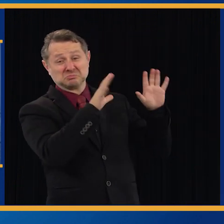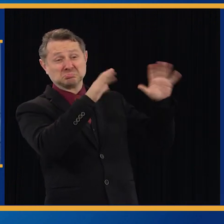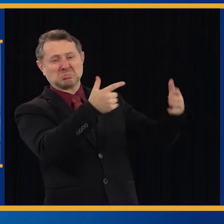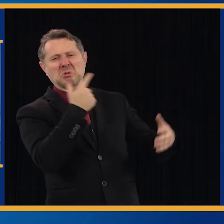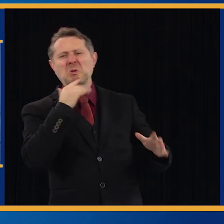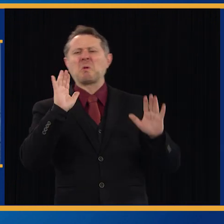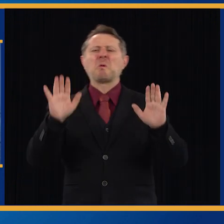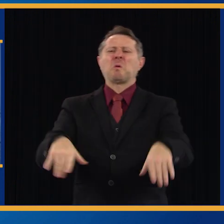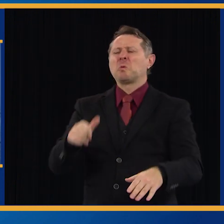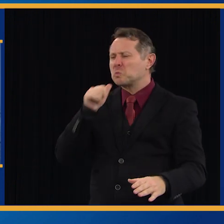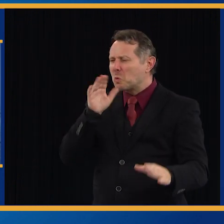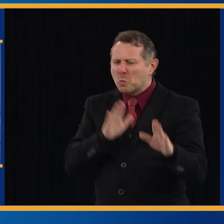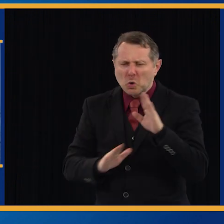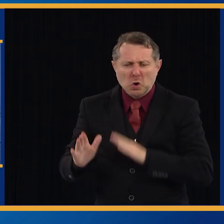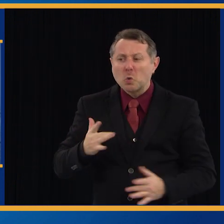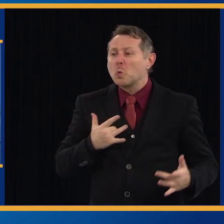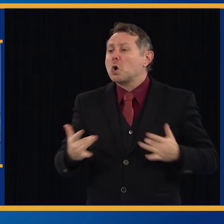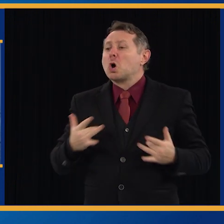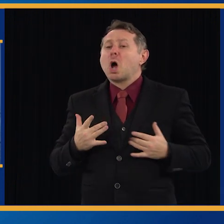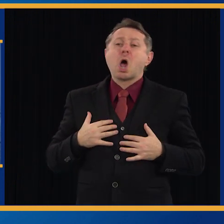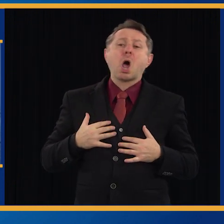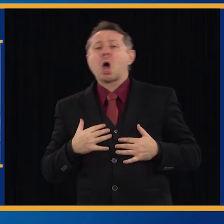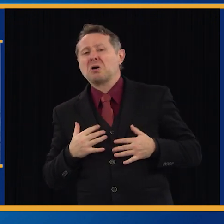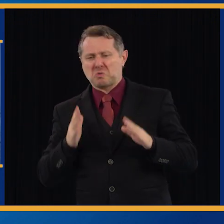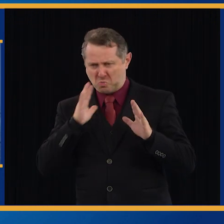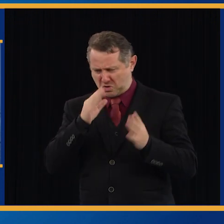worry, we're going to provide funding to the states.